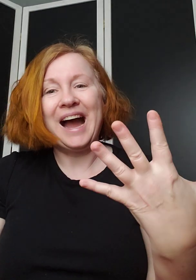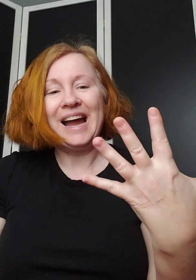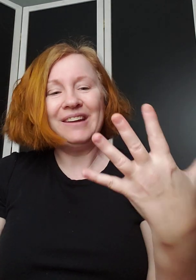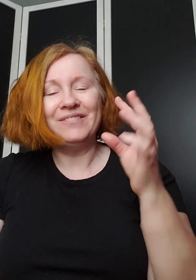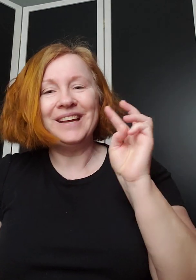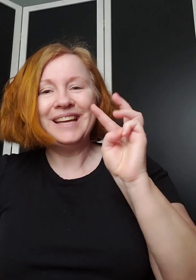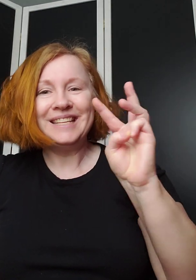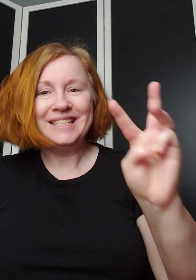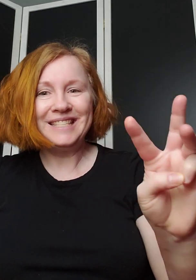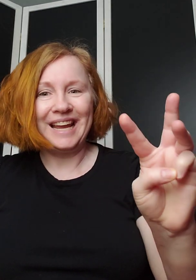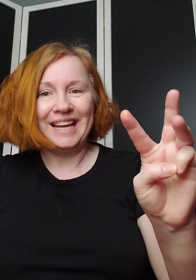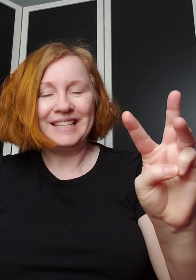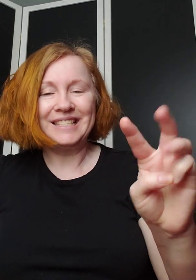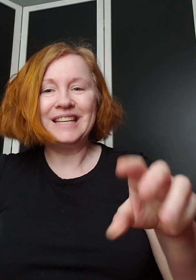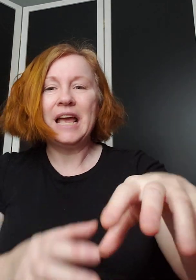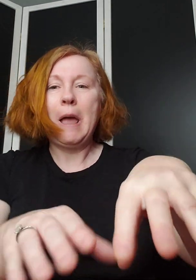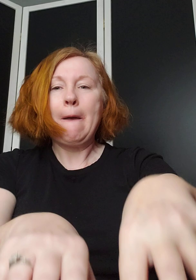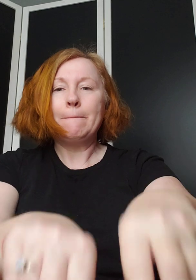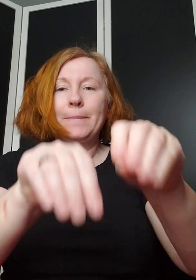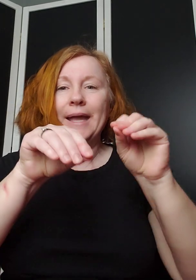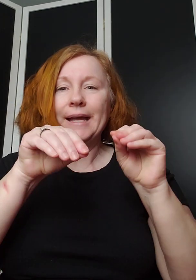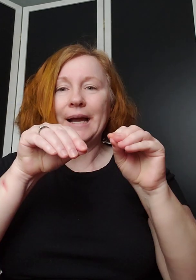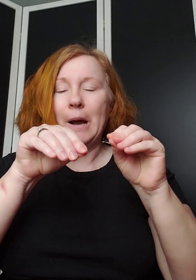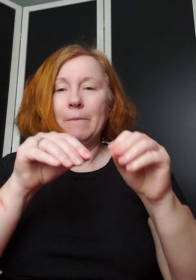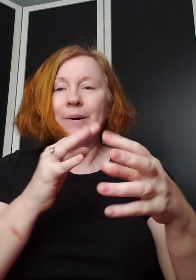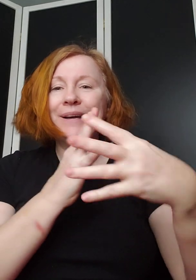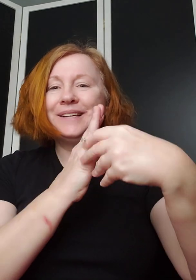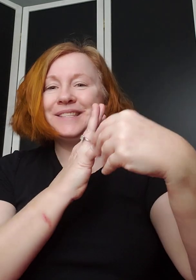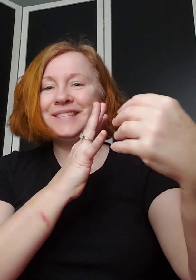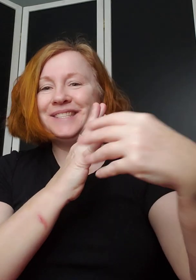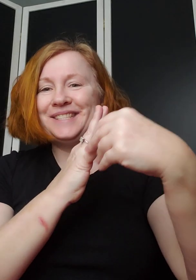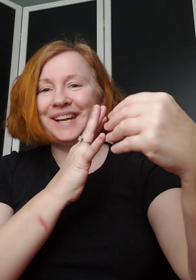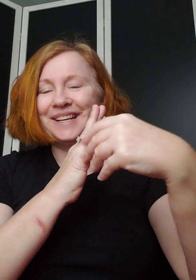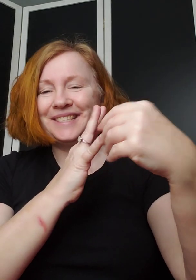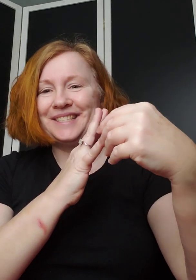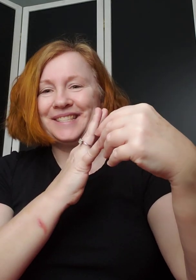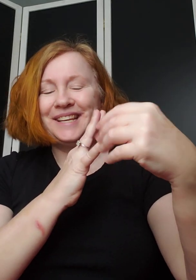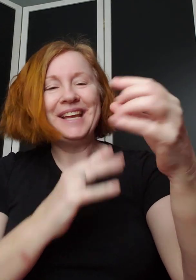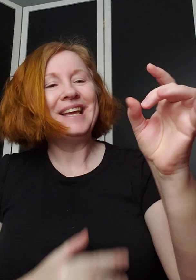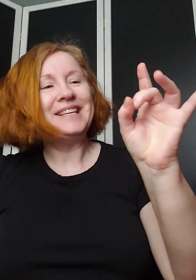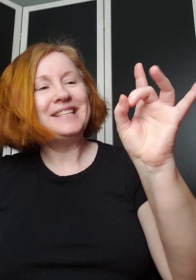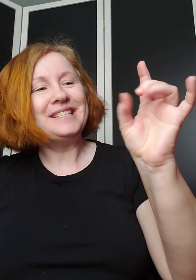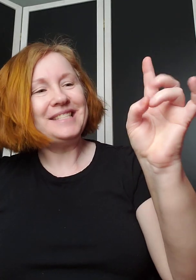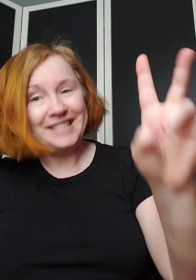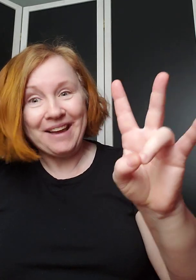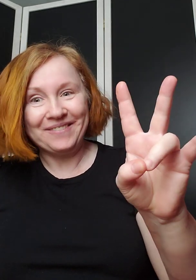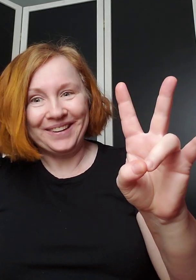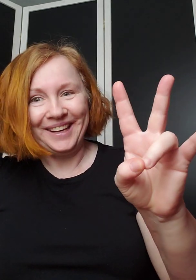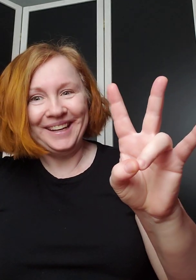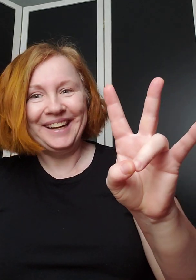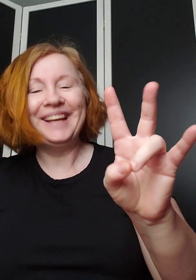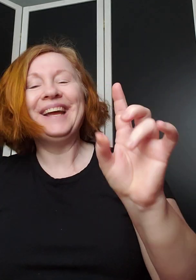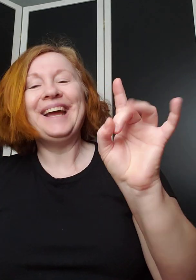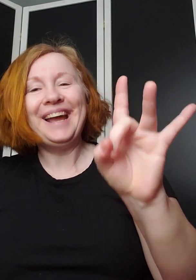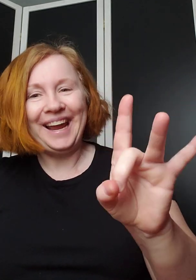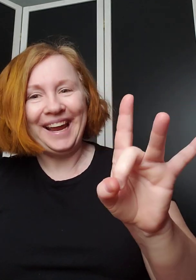5, 6, pick up sticks. 7,